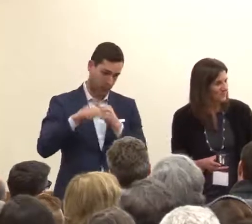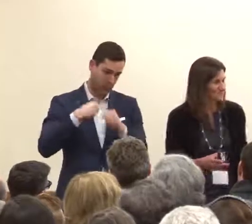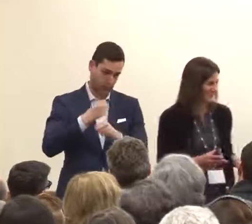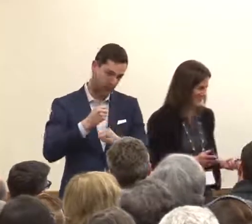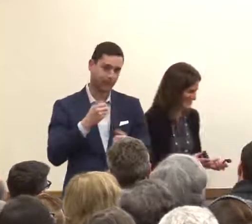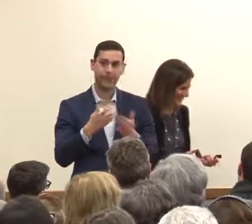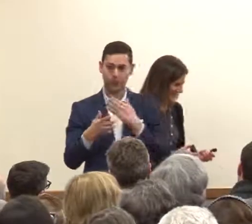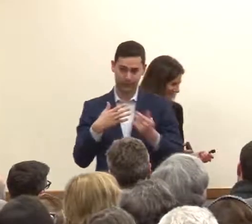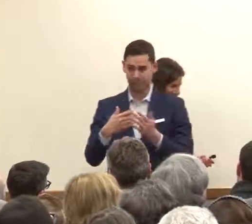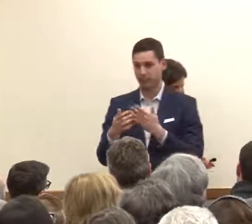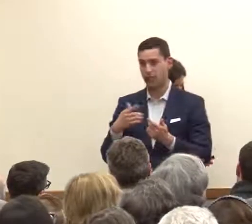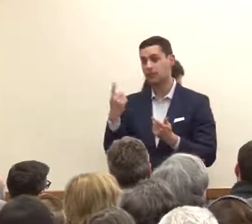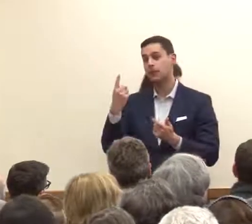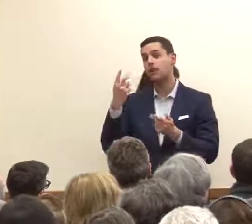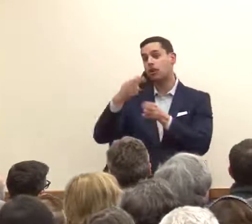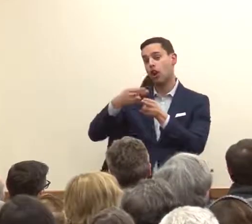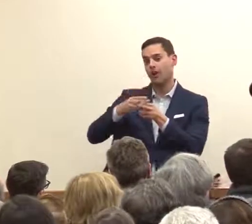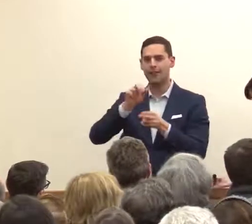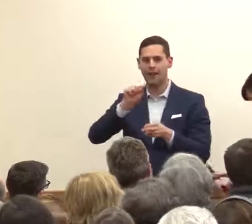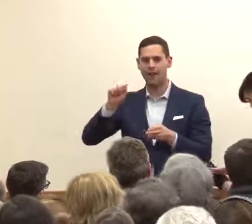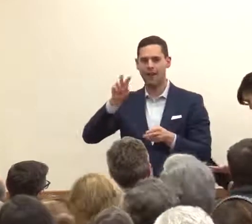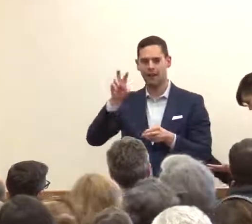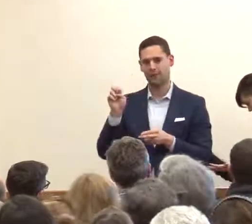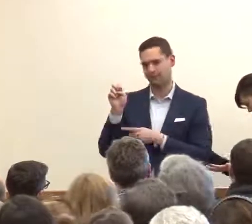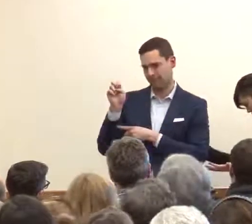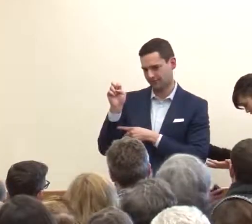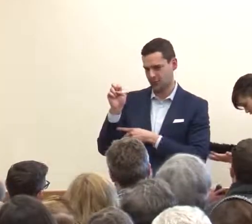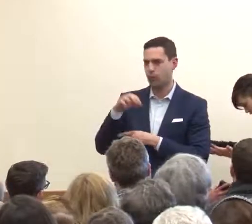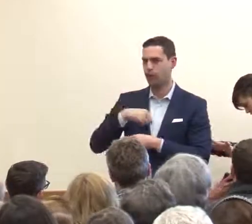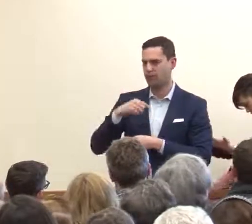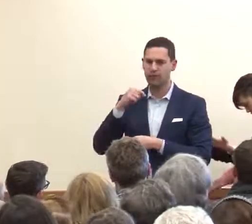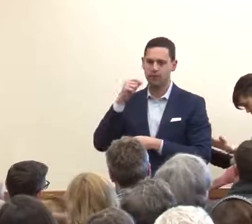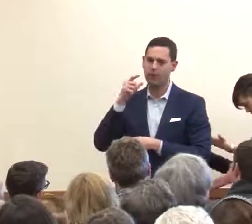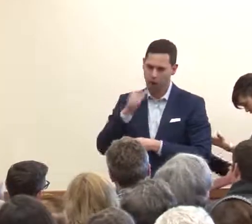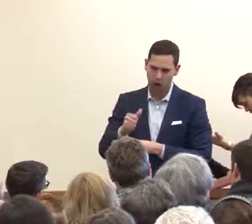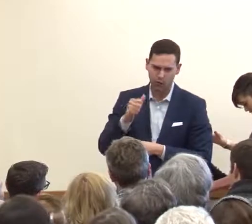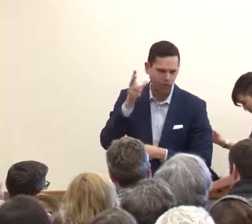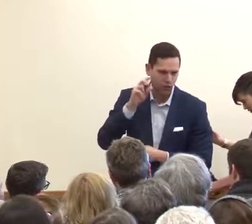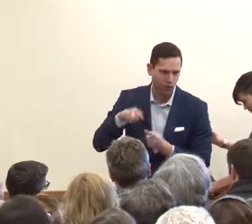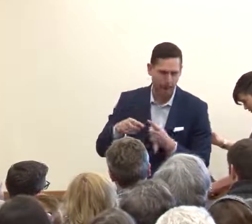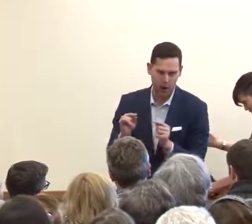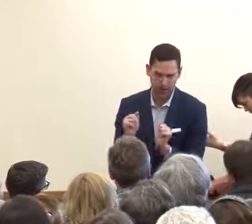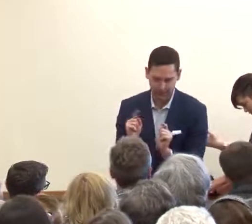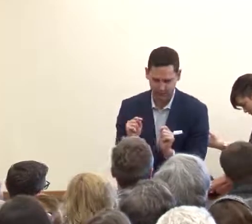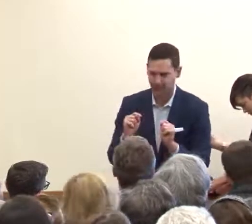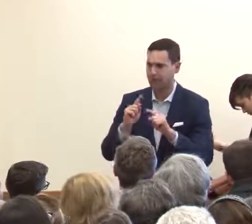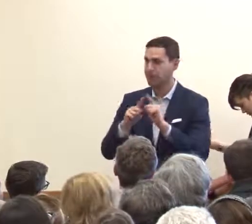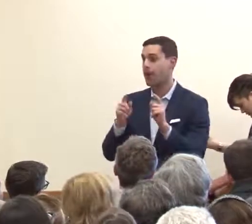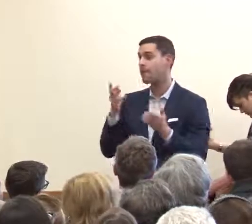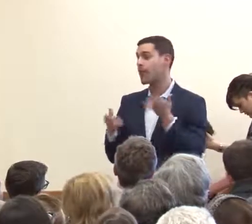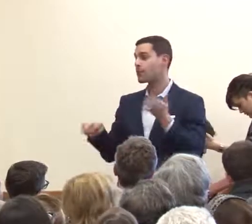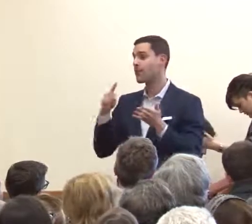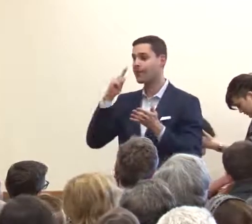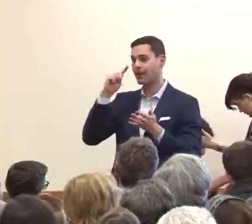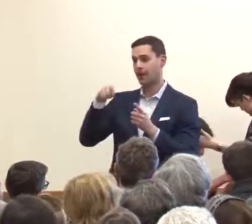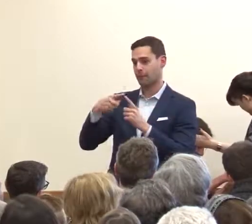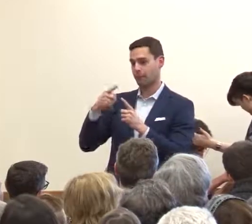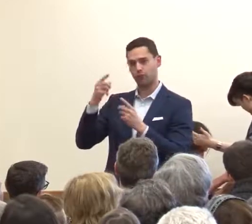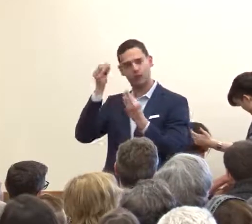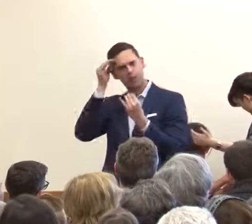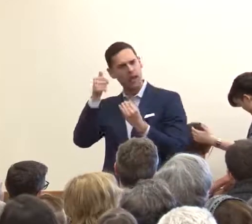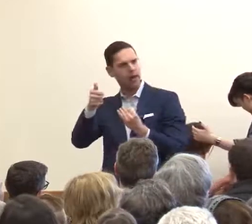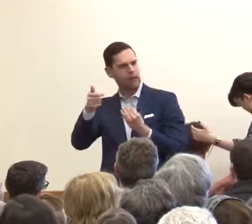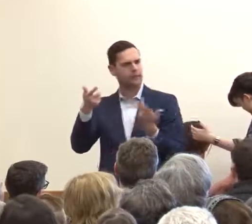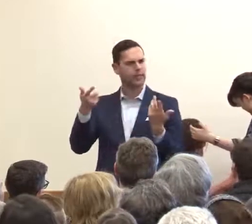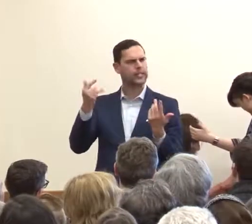something called African-American vernacular English. We're not going to hear about it, but you might think to yourself, if there's an